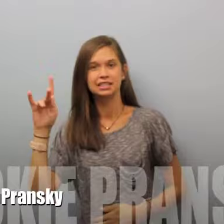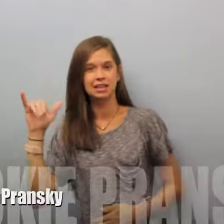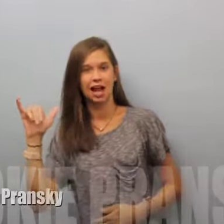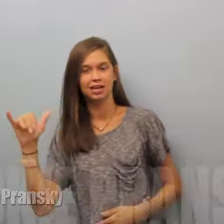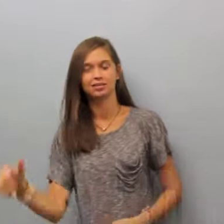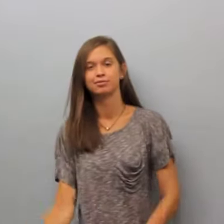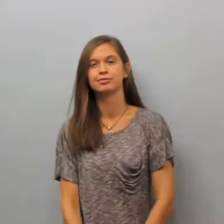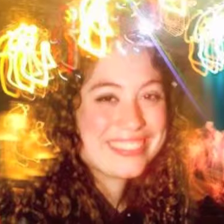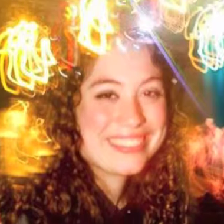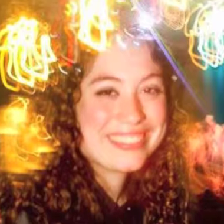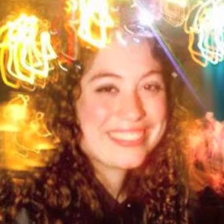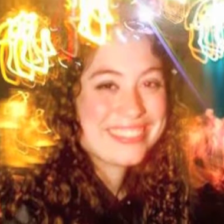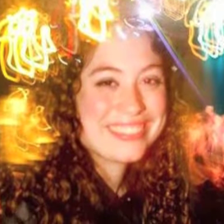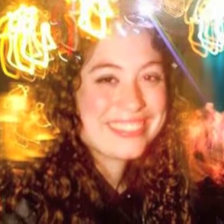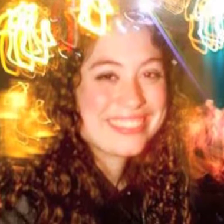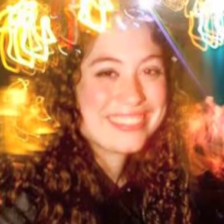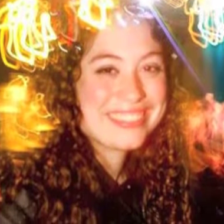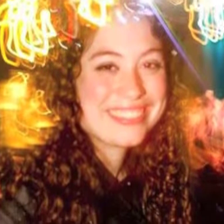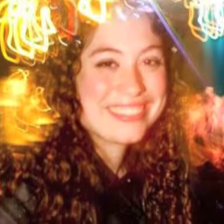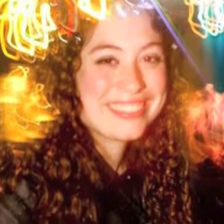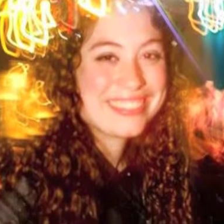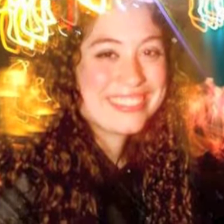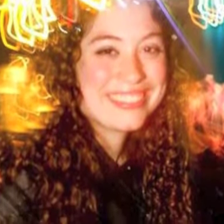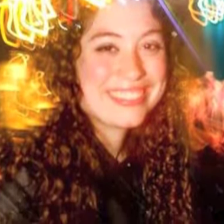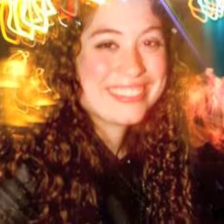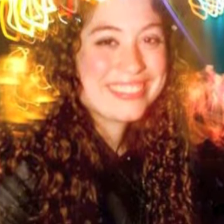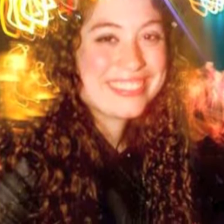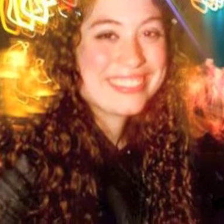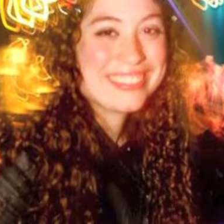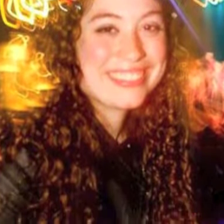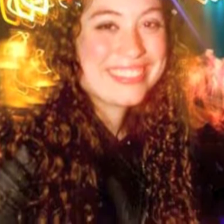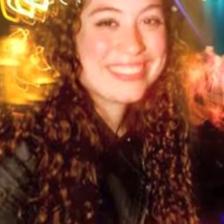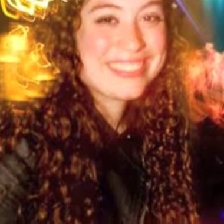Thank you, Ramon. Next, we have Jackie Pransky.